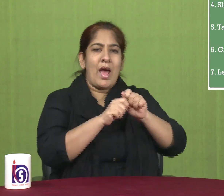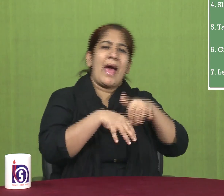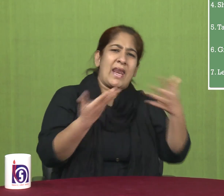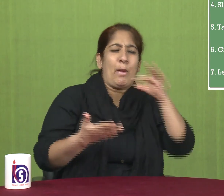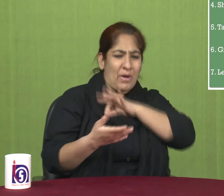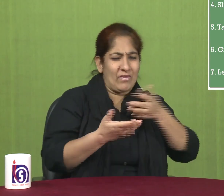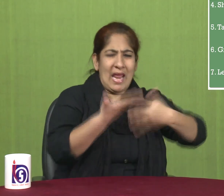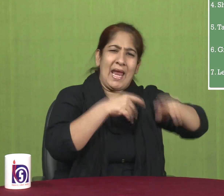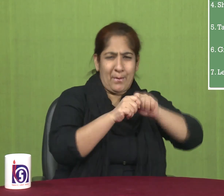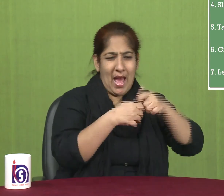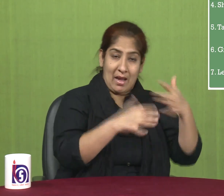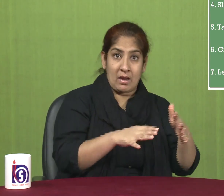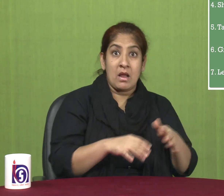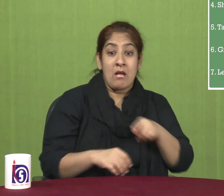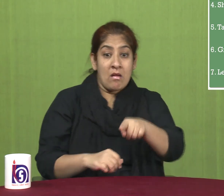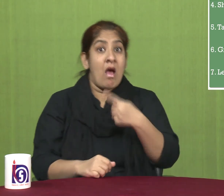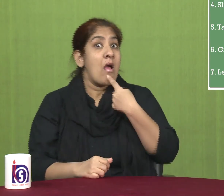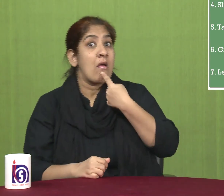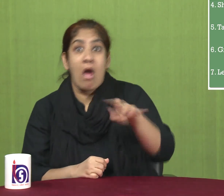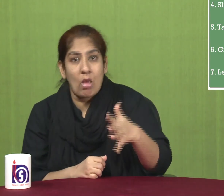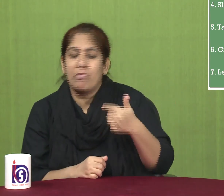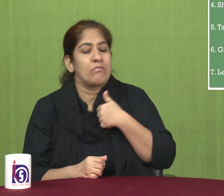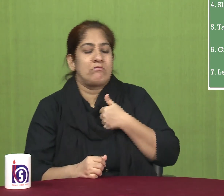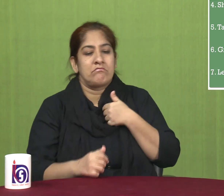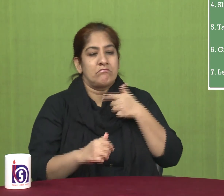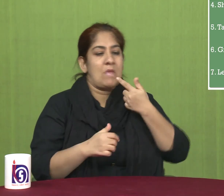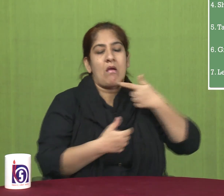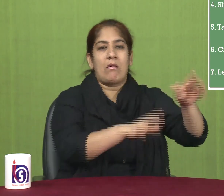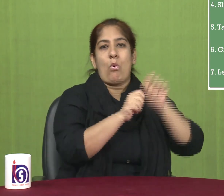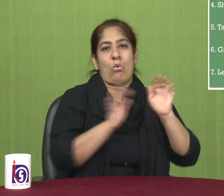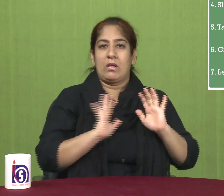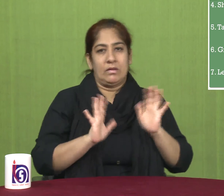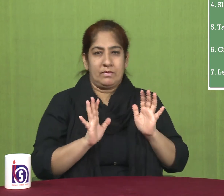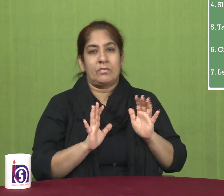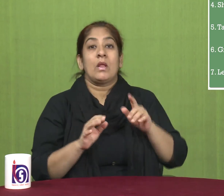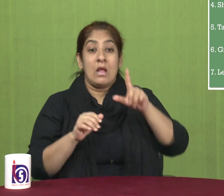Sometimes there are some rules which says not allowed. In that case,